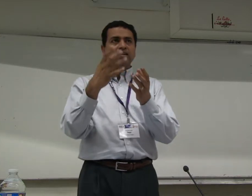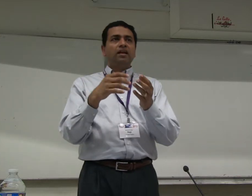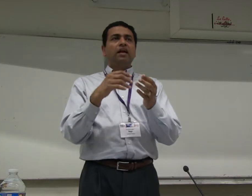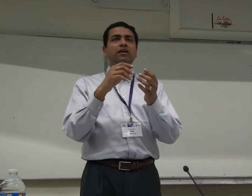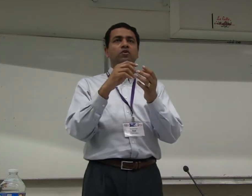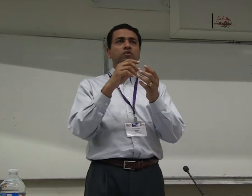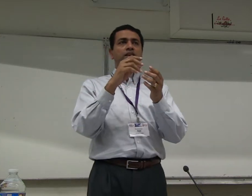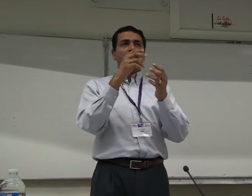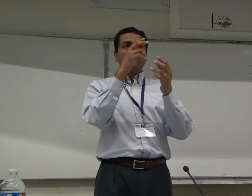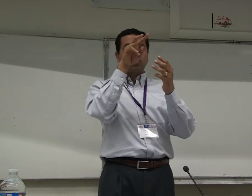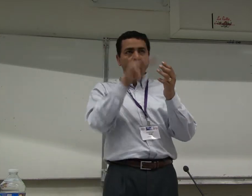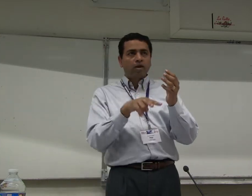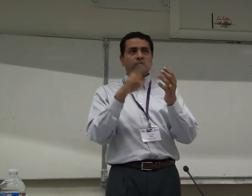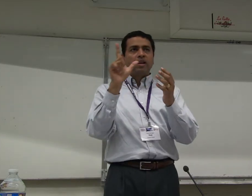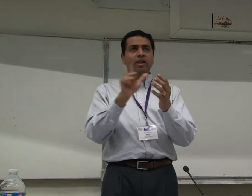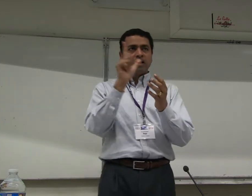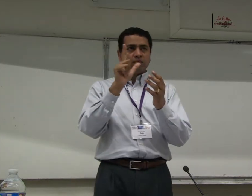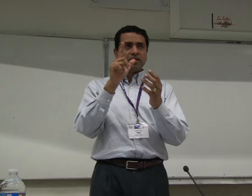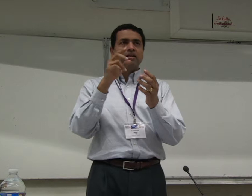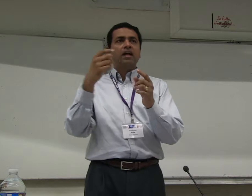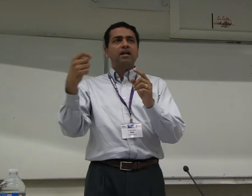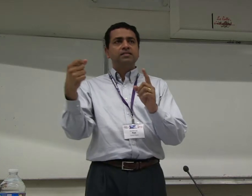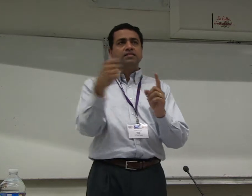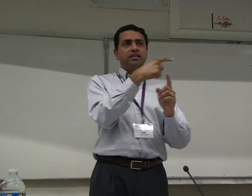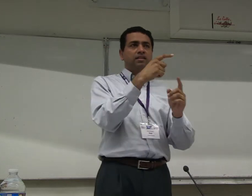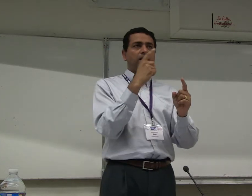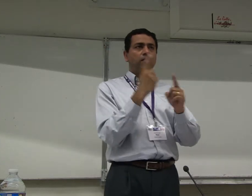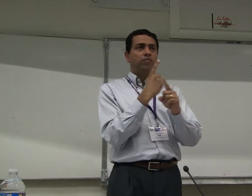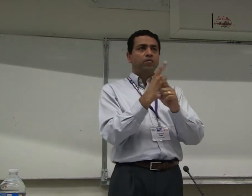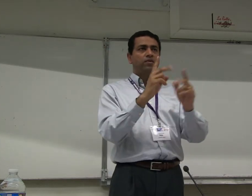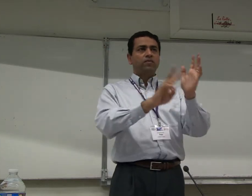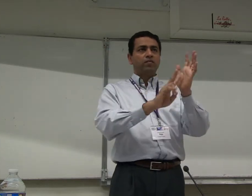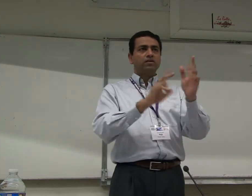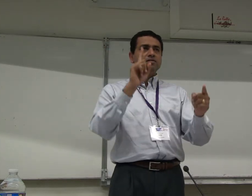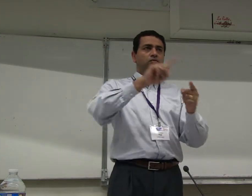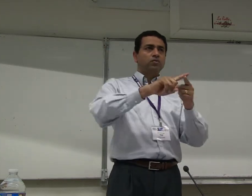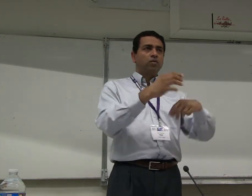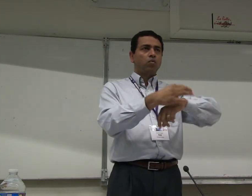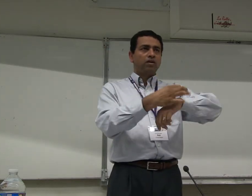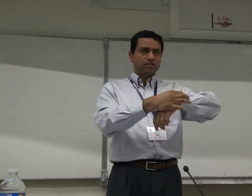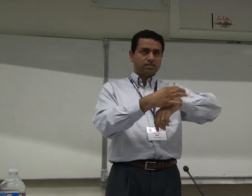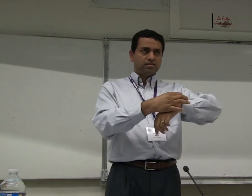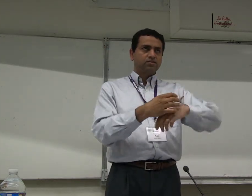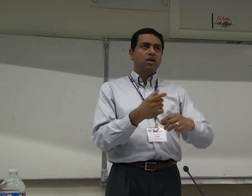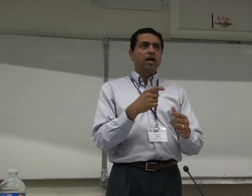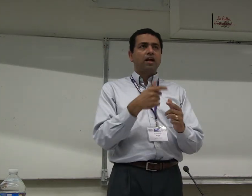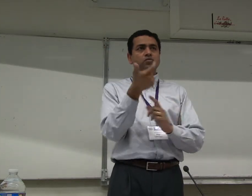some NSI or non-speech information, there's a library of haptic